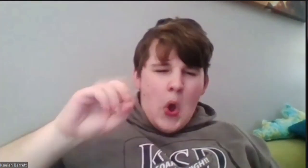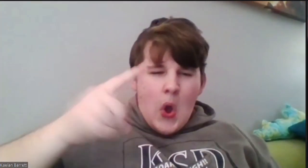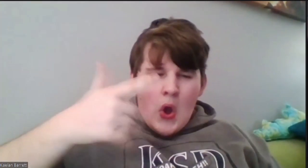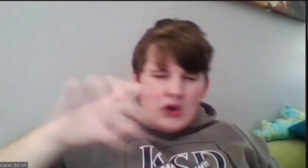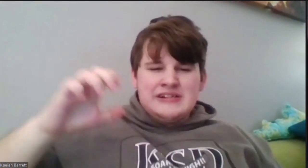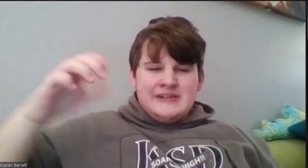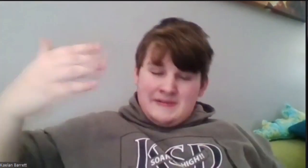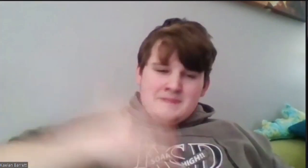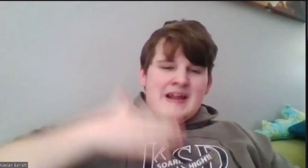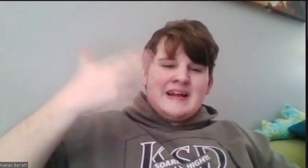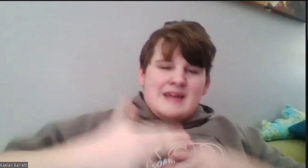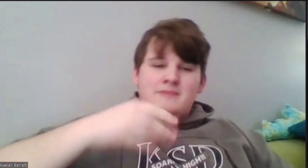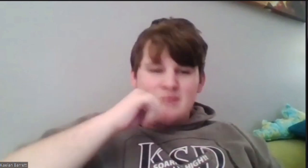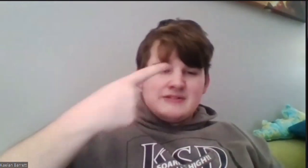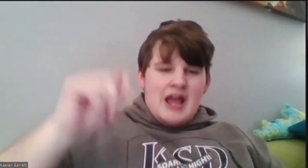And he says, "Hi, Scrooge.